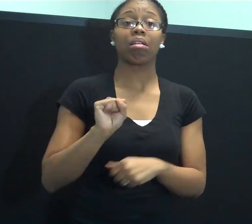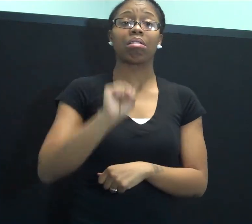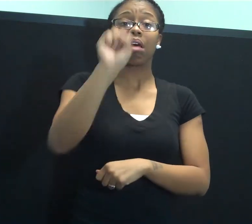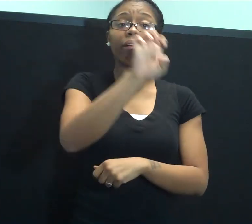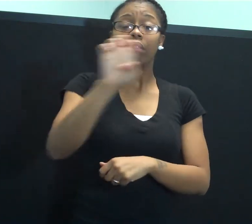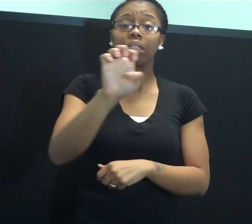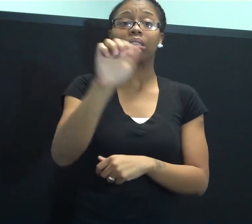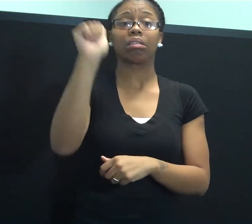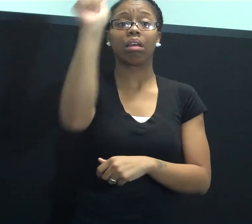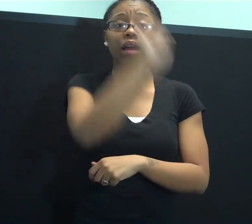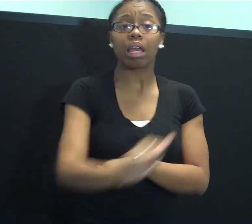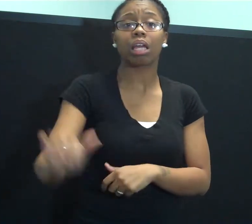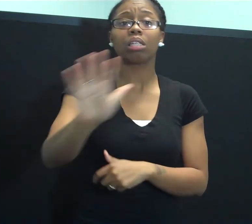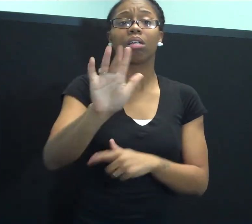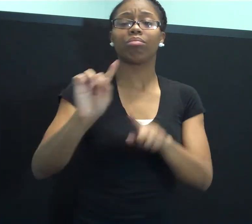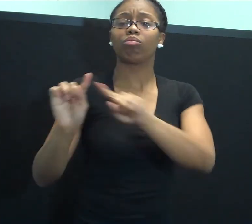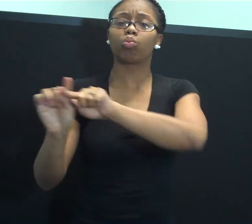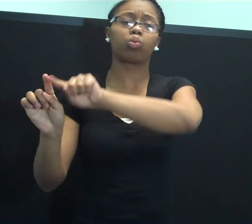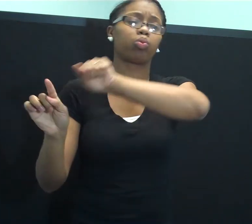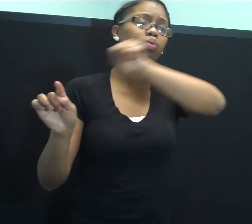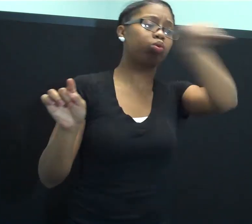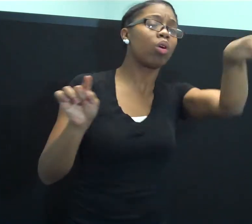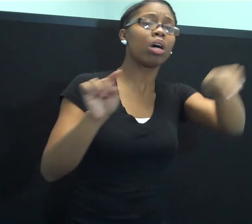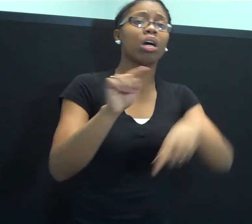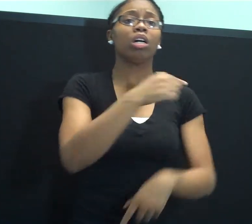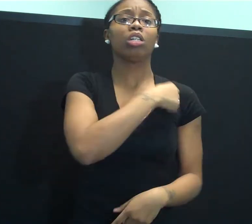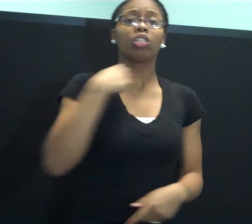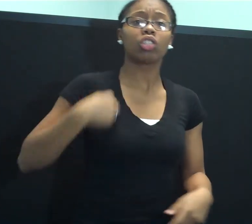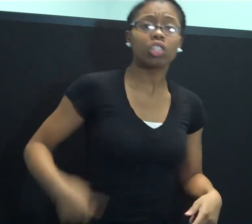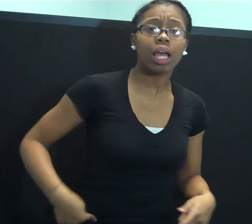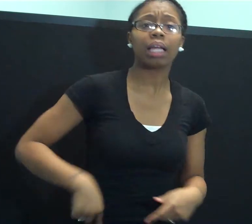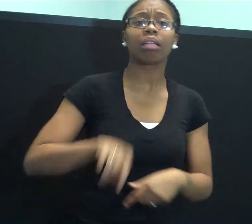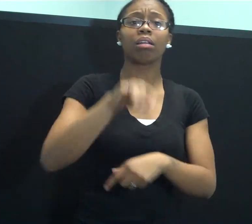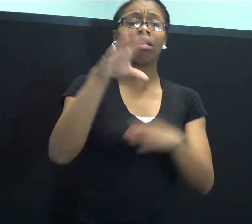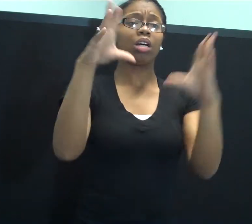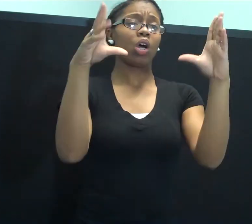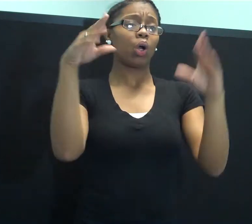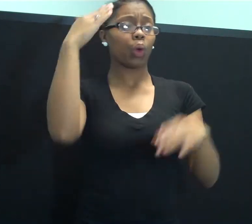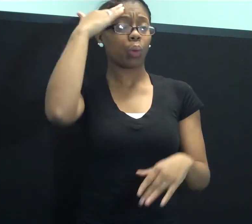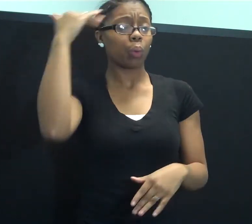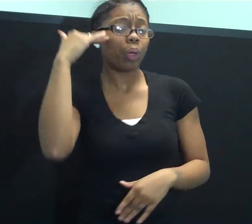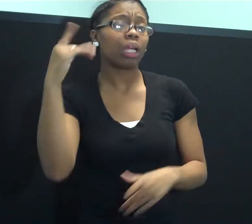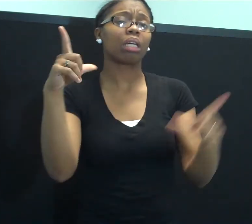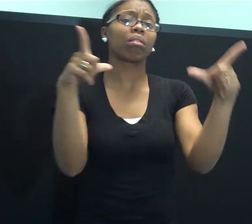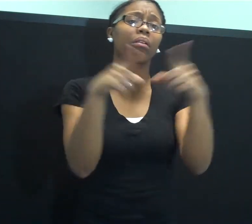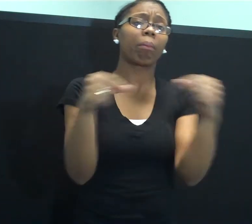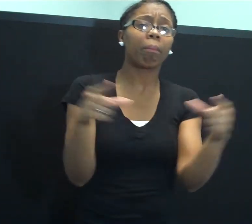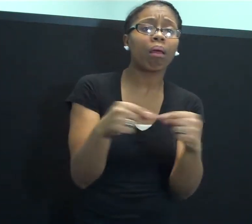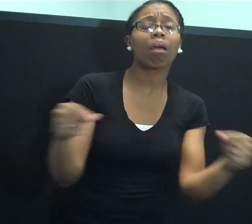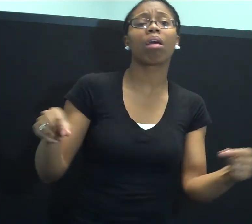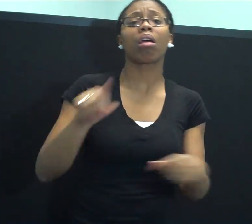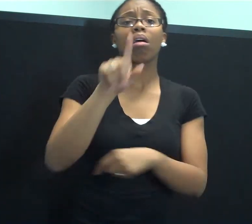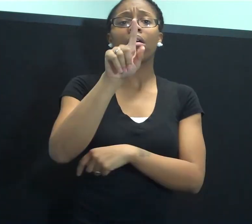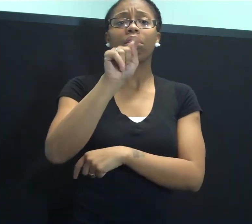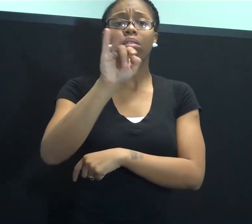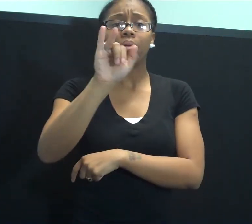across Northern Asia to China, Japan, Korea, and Tibet, and in the last 100